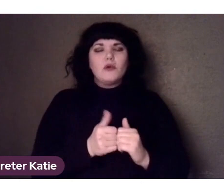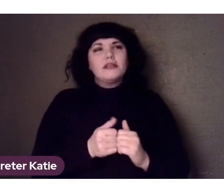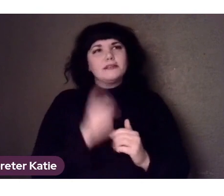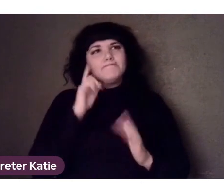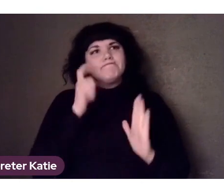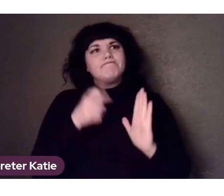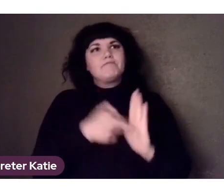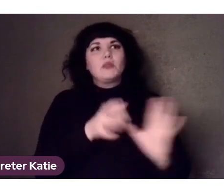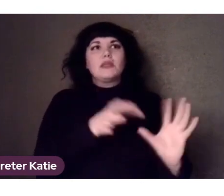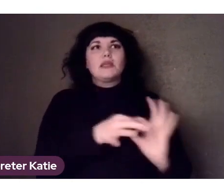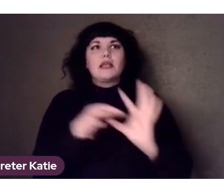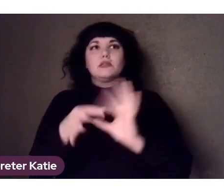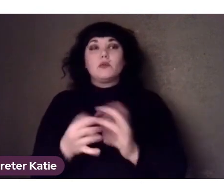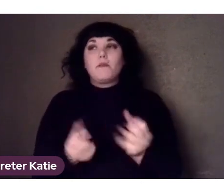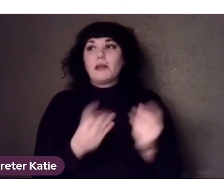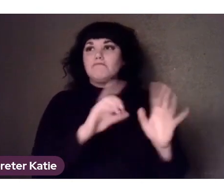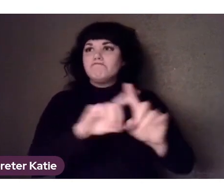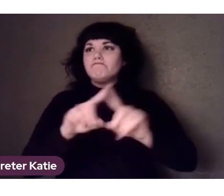global majority.